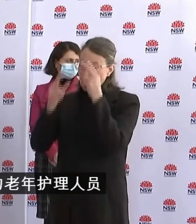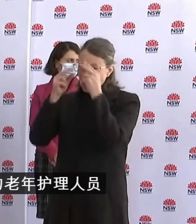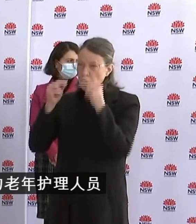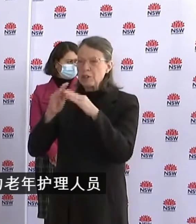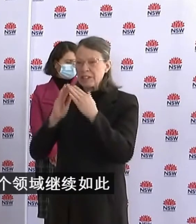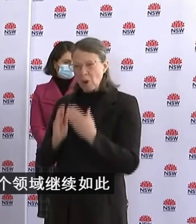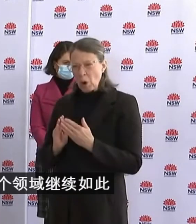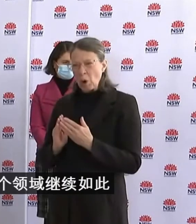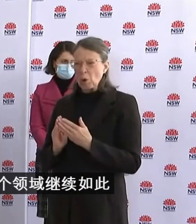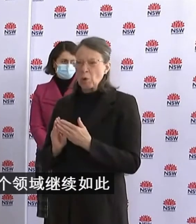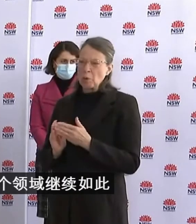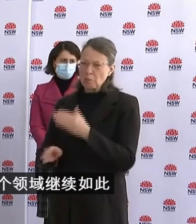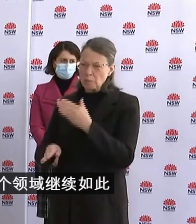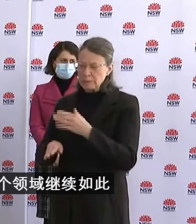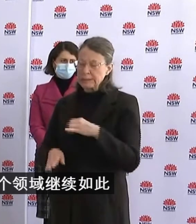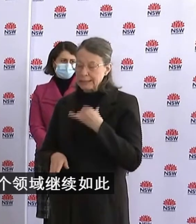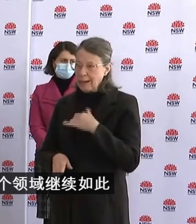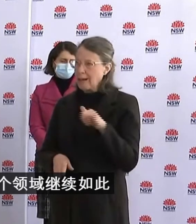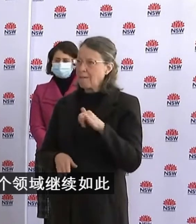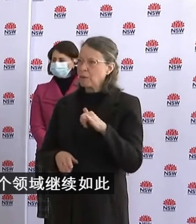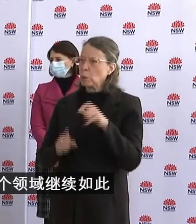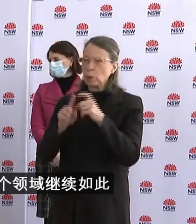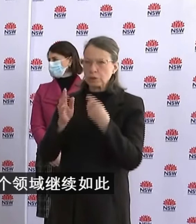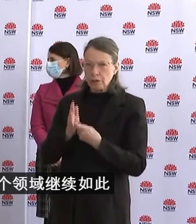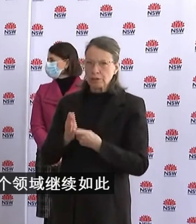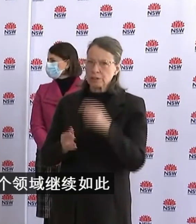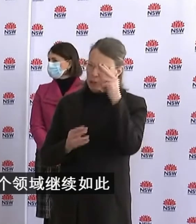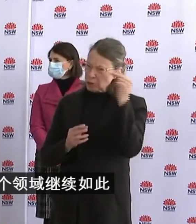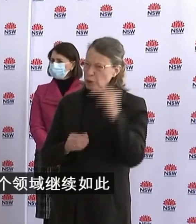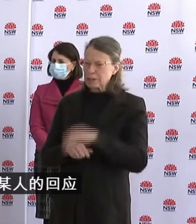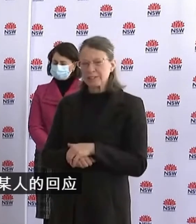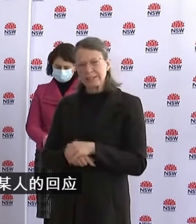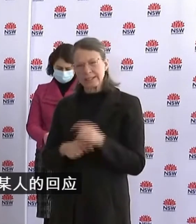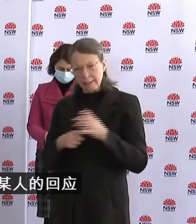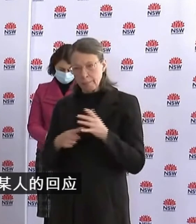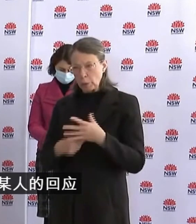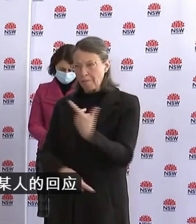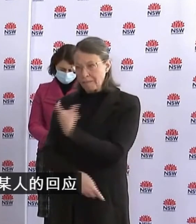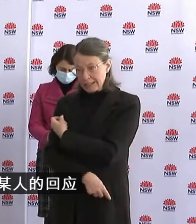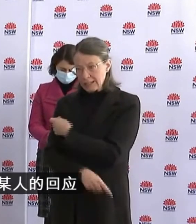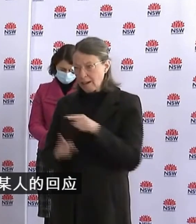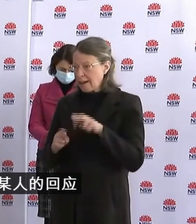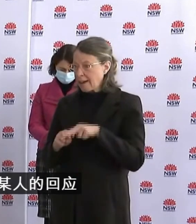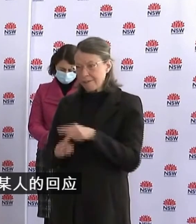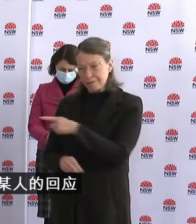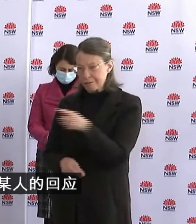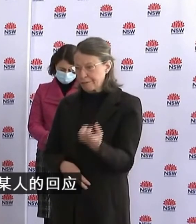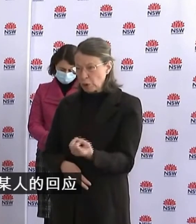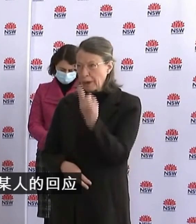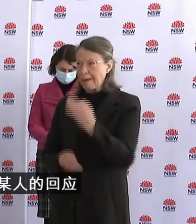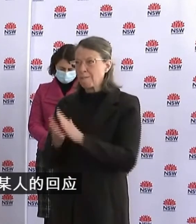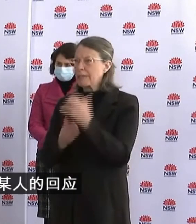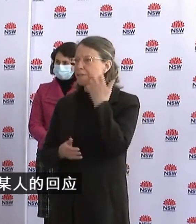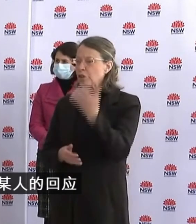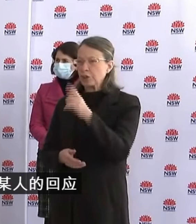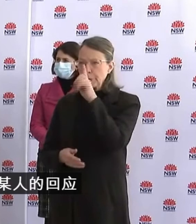being vaccinated or you can't work in that particular area. And that's continuing. So at this point, that's the response that health has actually